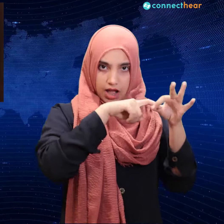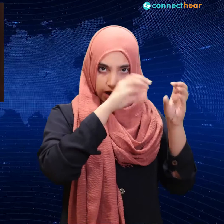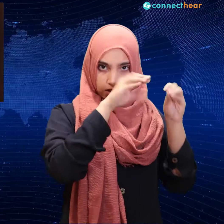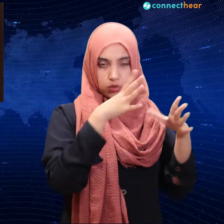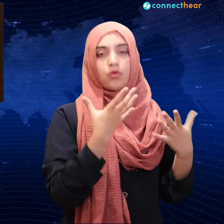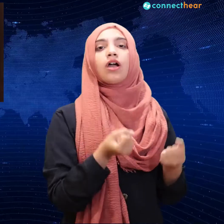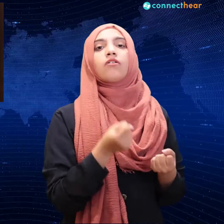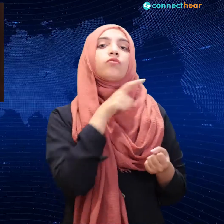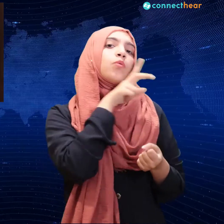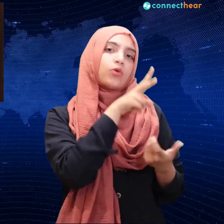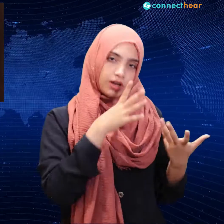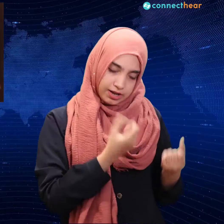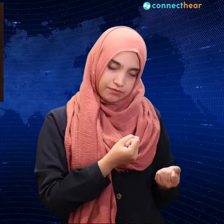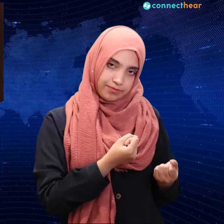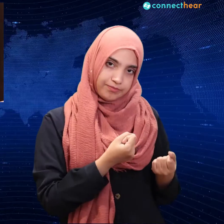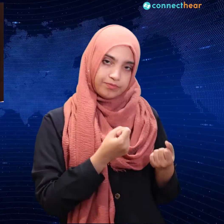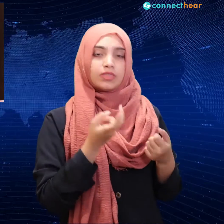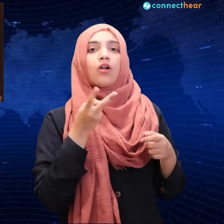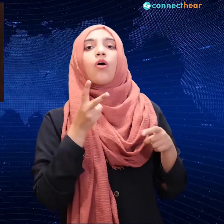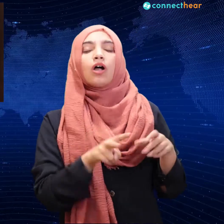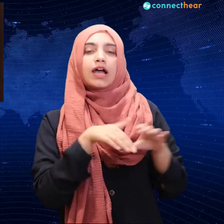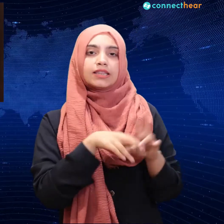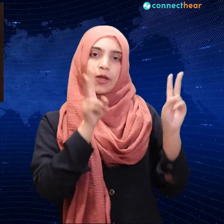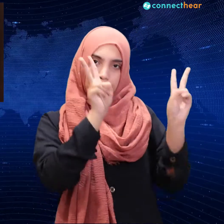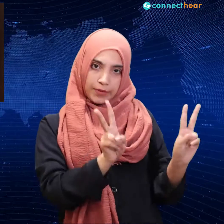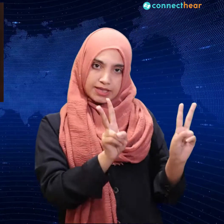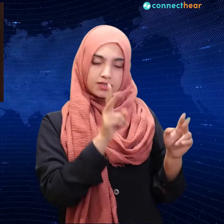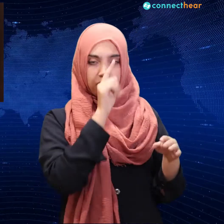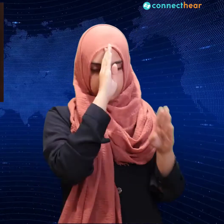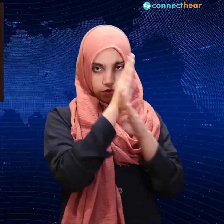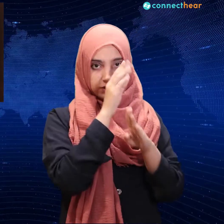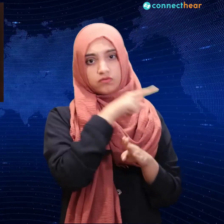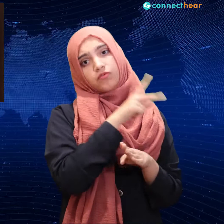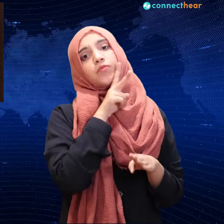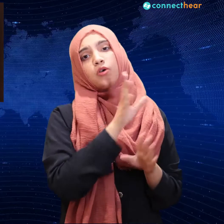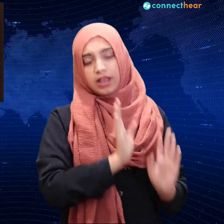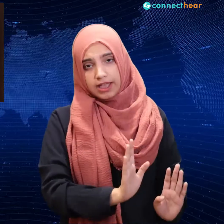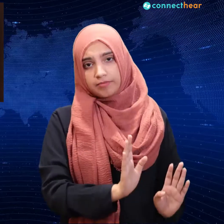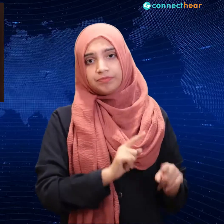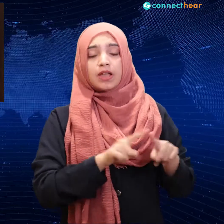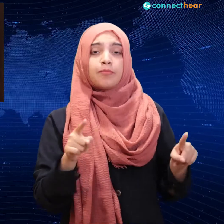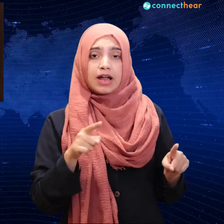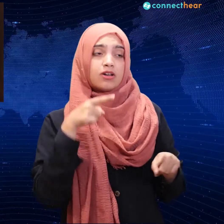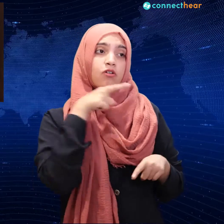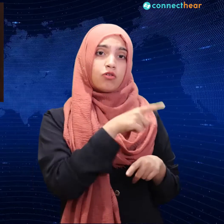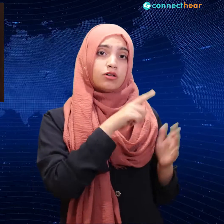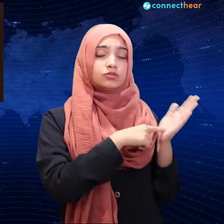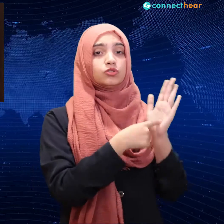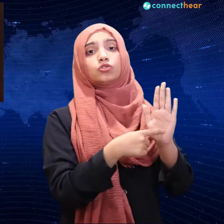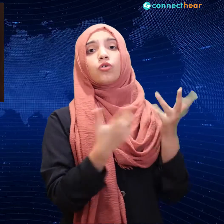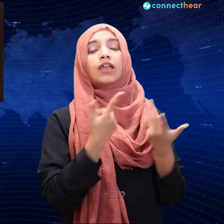want human rights, they've given amnesty. So far what they have said, clearly they want